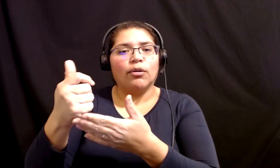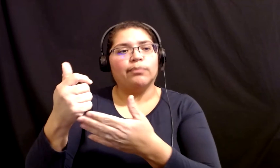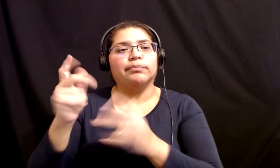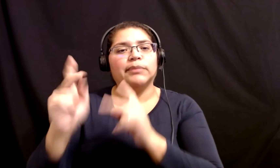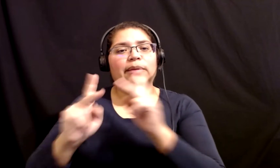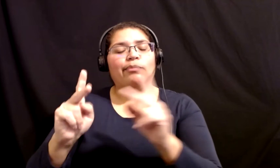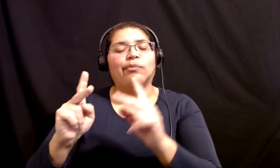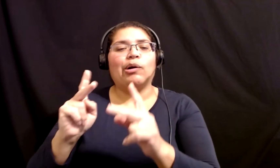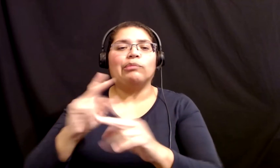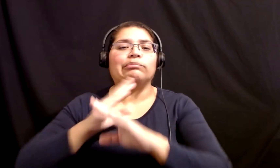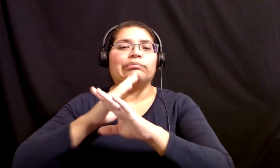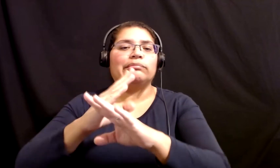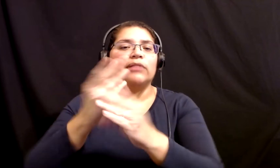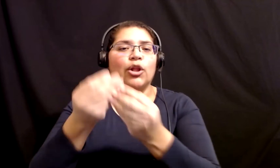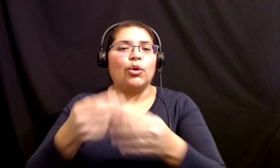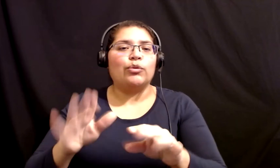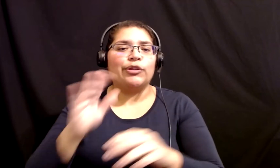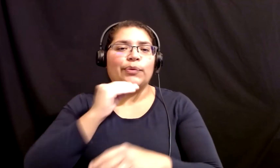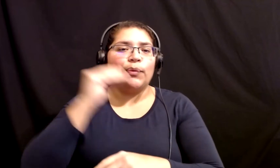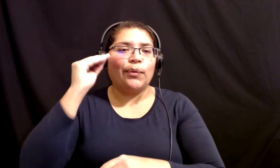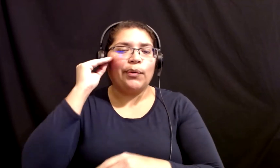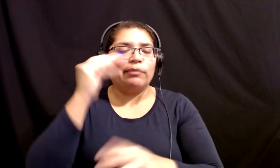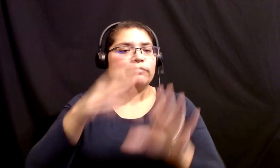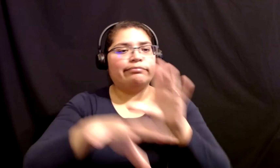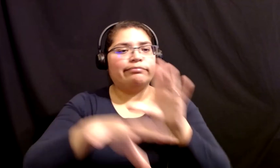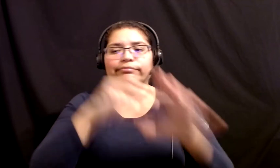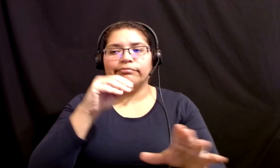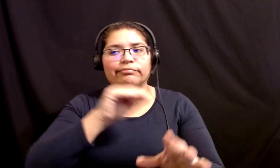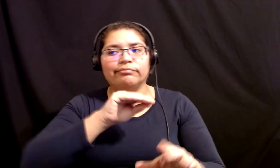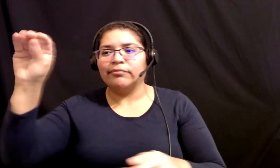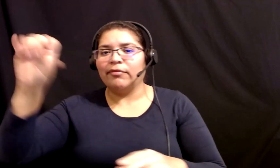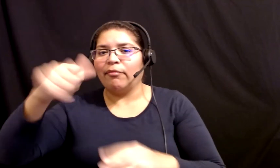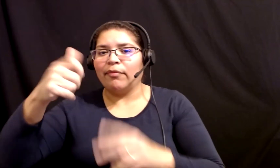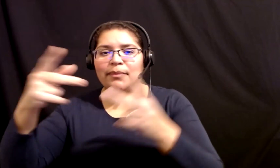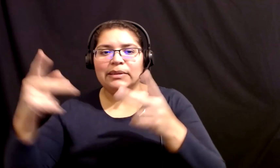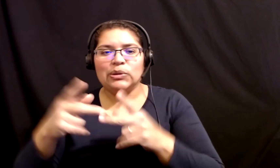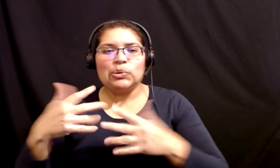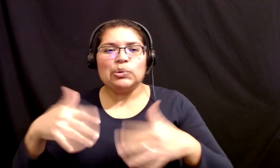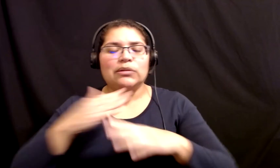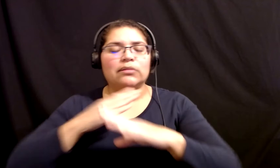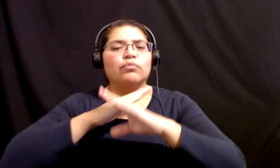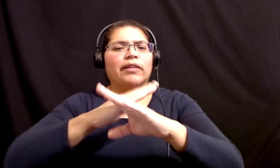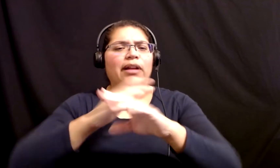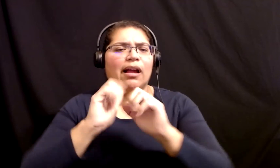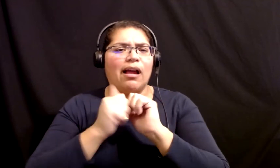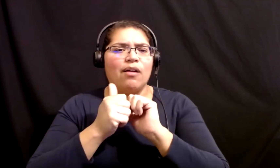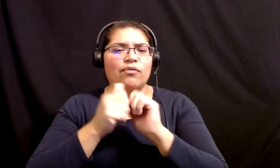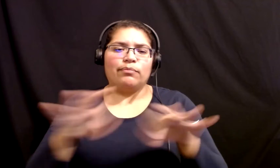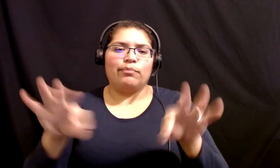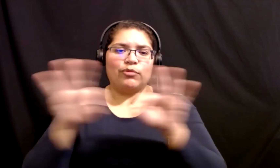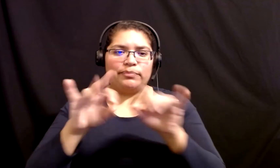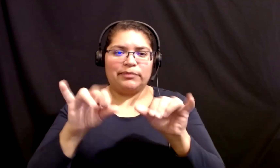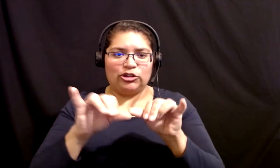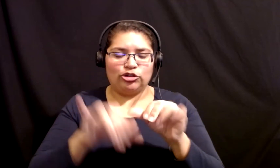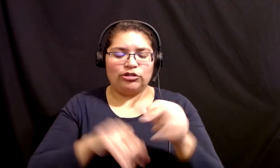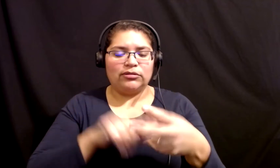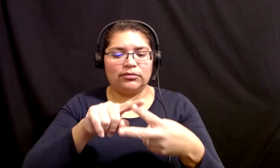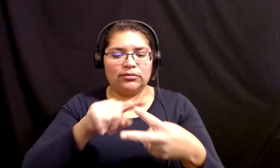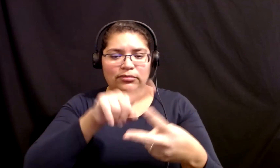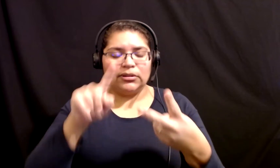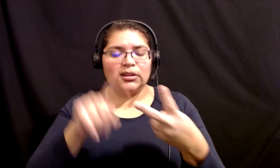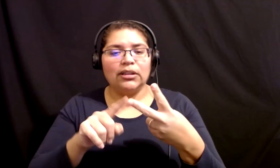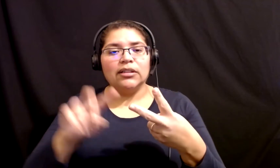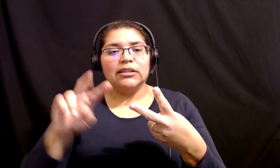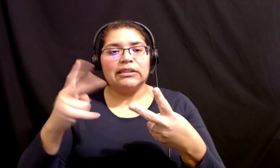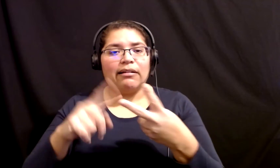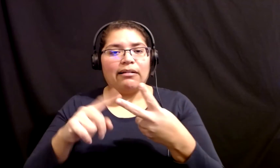that they already are in, and use that as an important measure. And then the other is what I